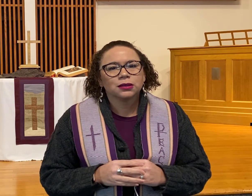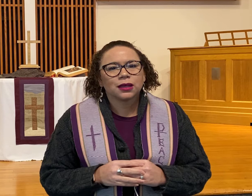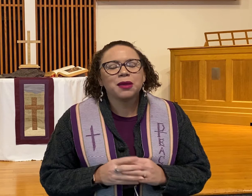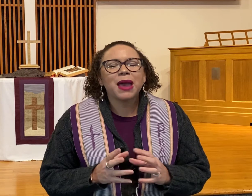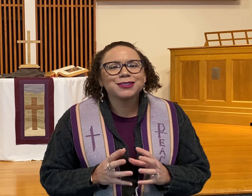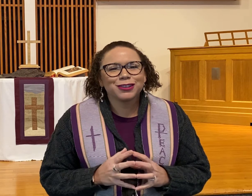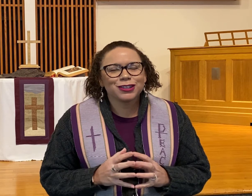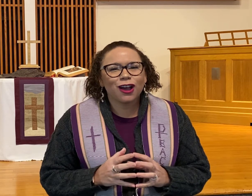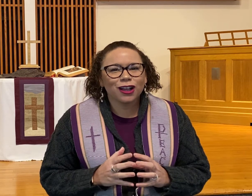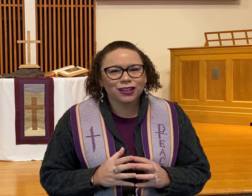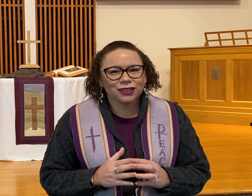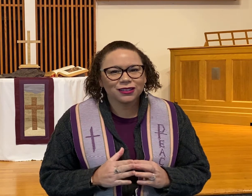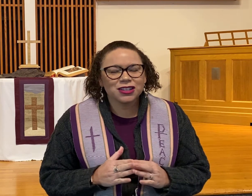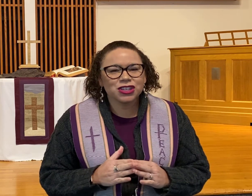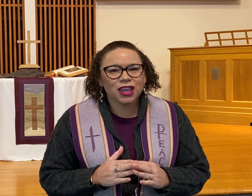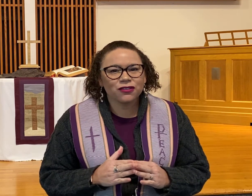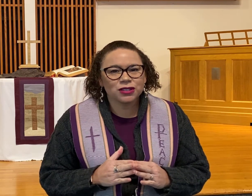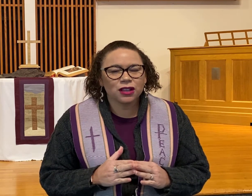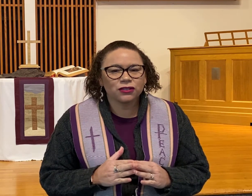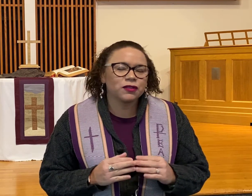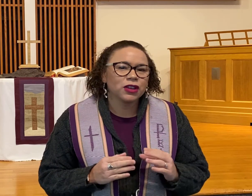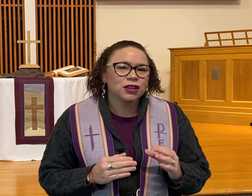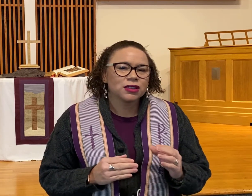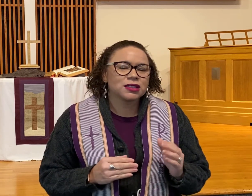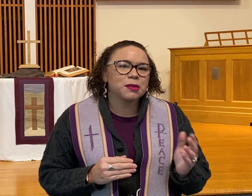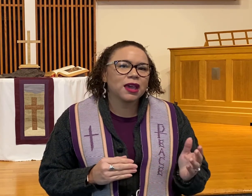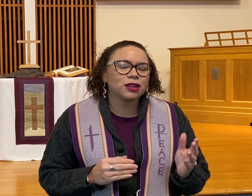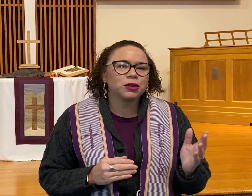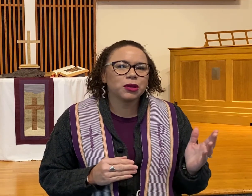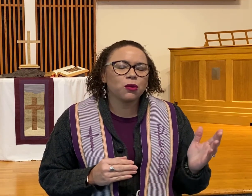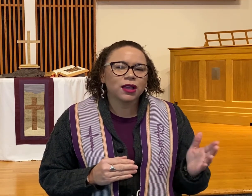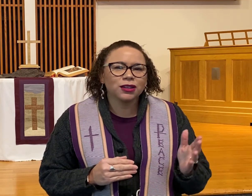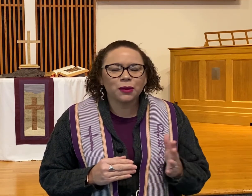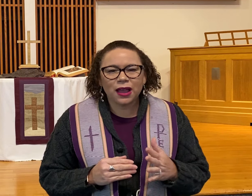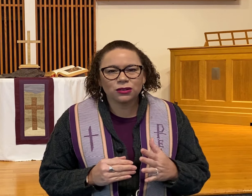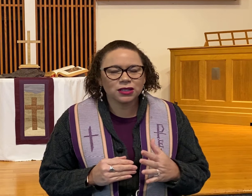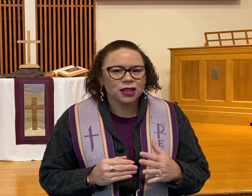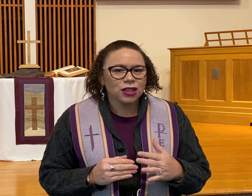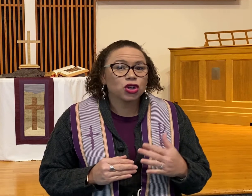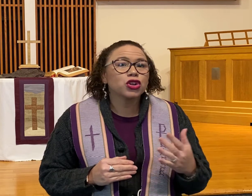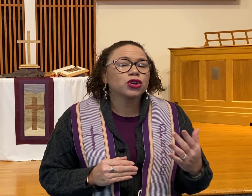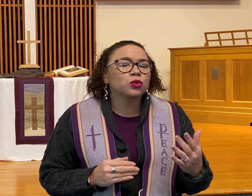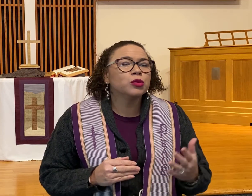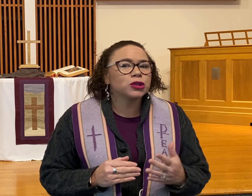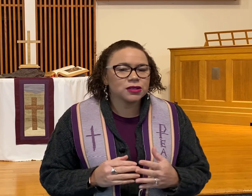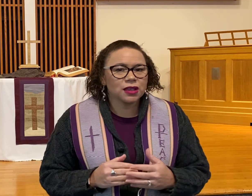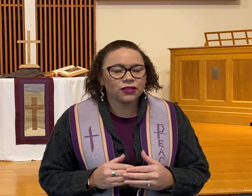I imagine the talk that she gave herself of this man who had been walking around and heard rumors of